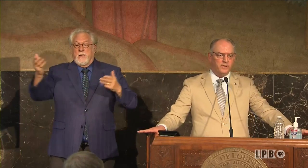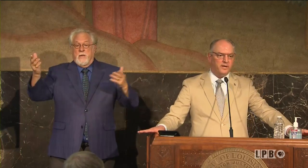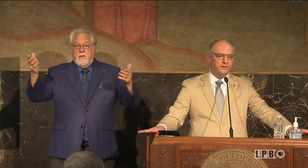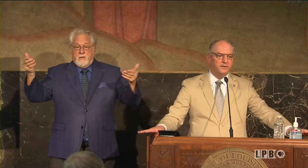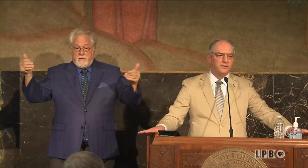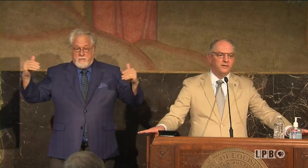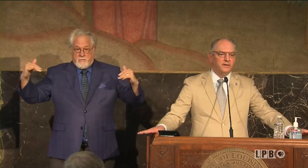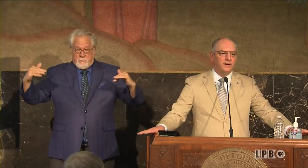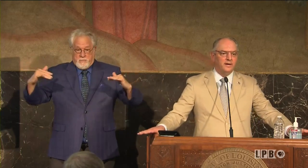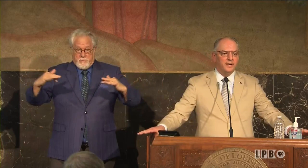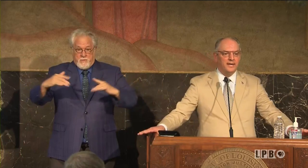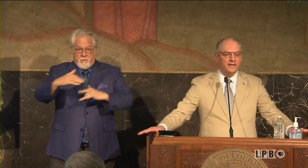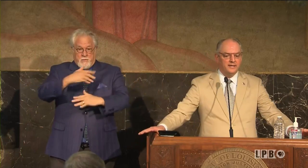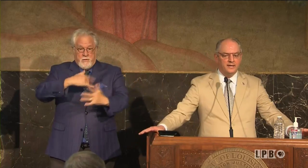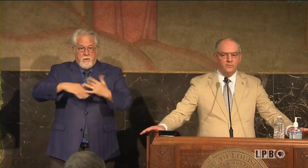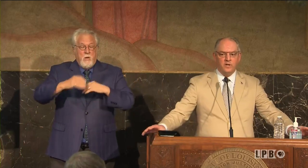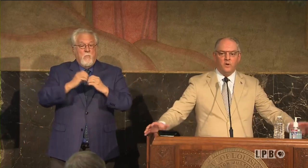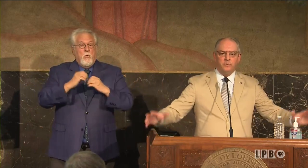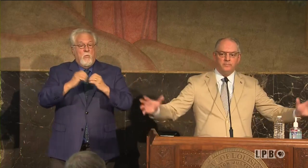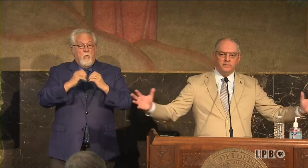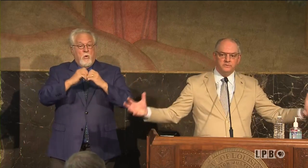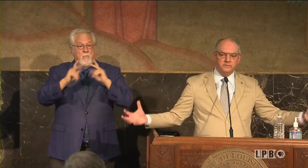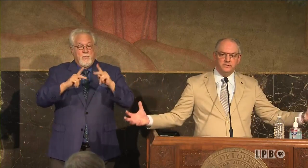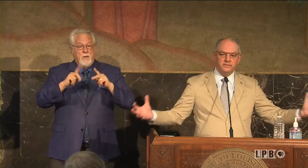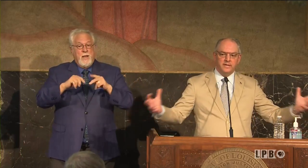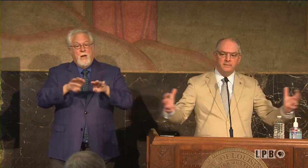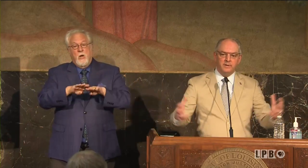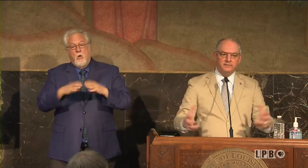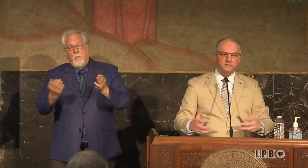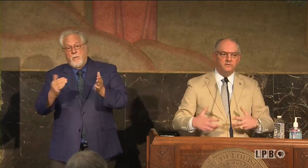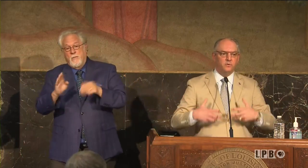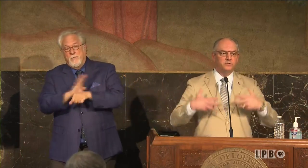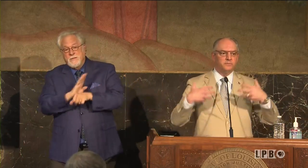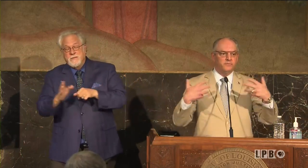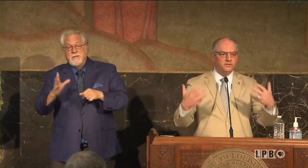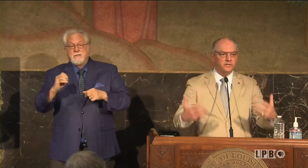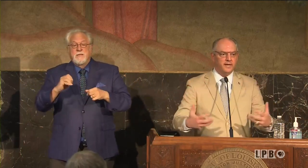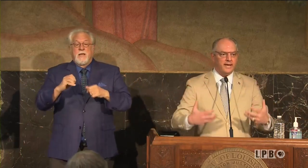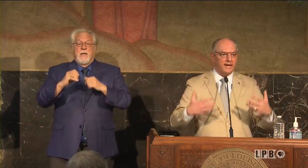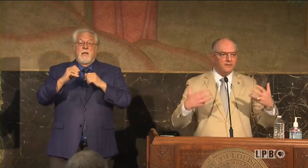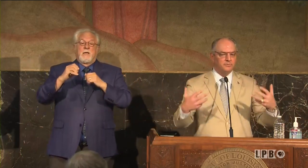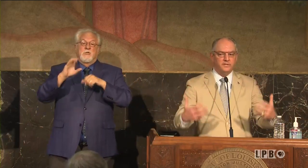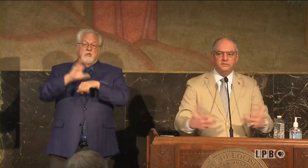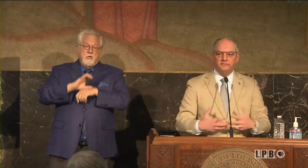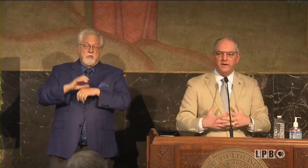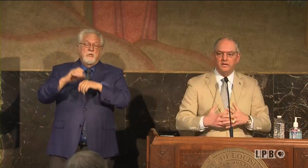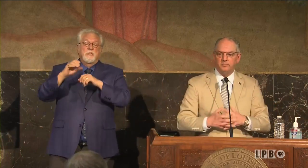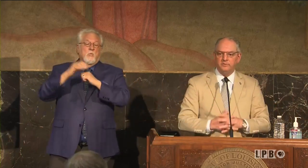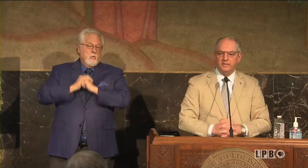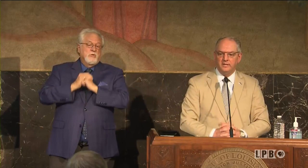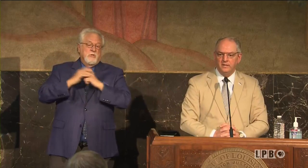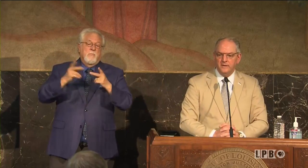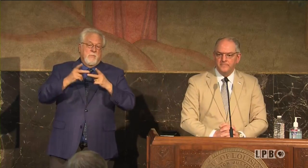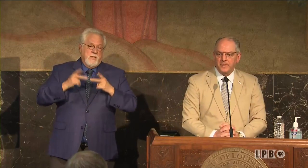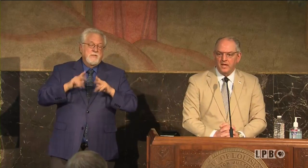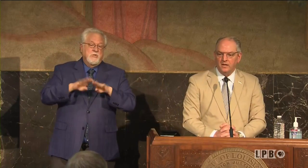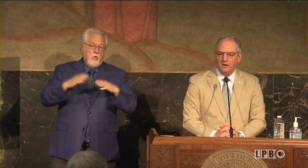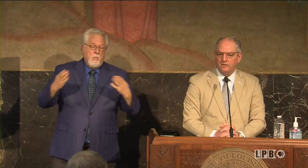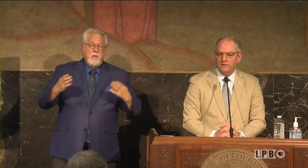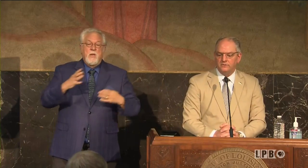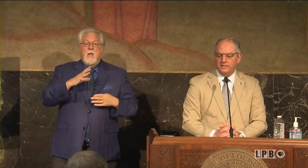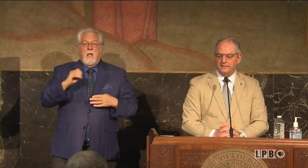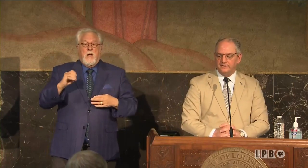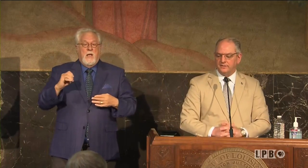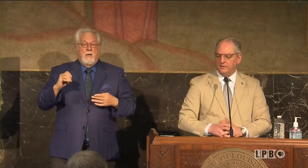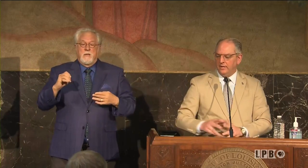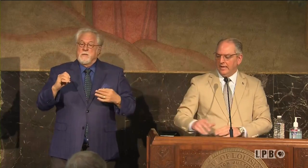one another and reopen businesses and get places of worship functioning at a higher percentage of occupancy and all of